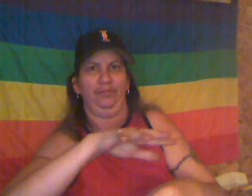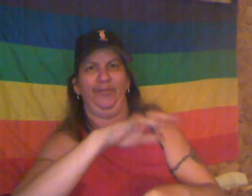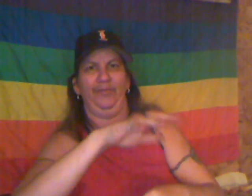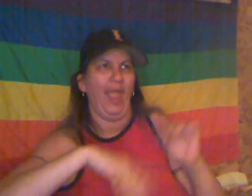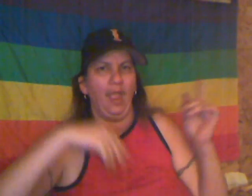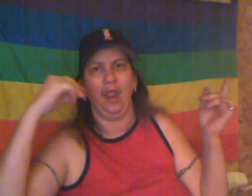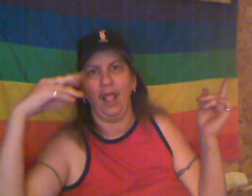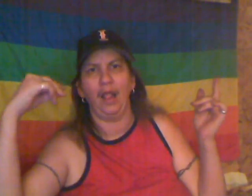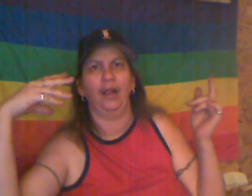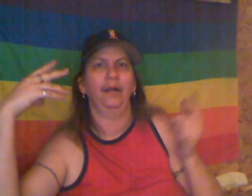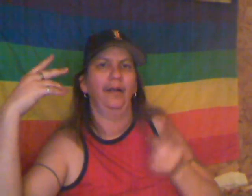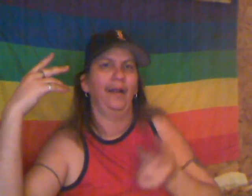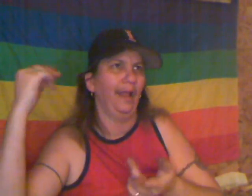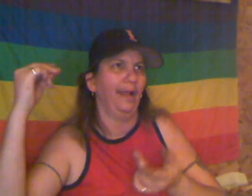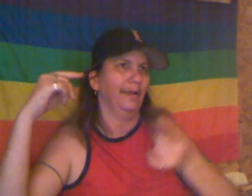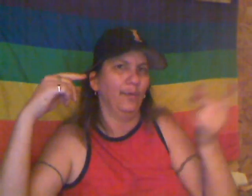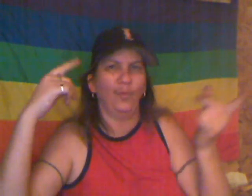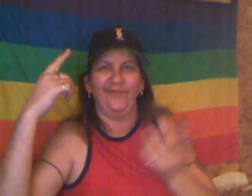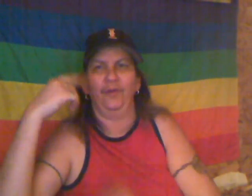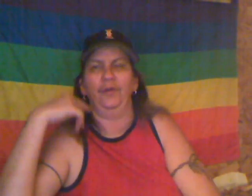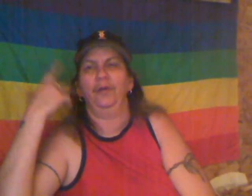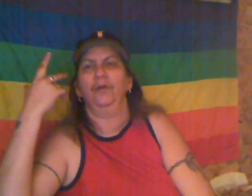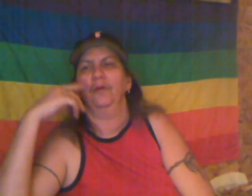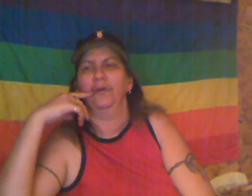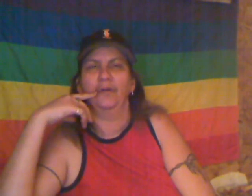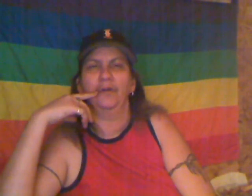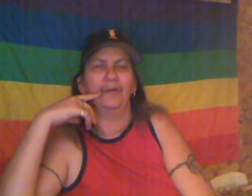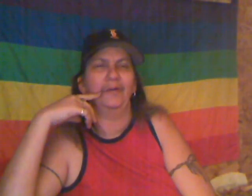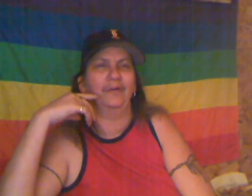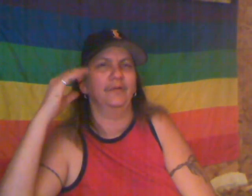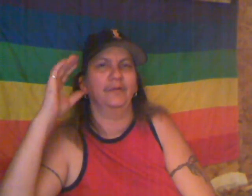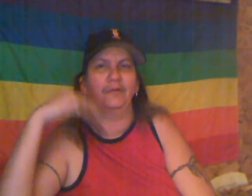now, I'll talk to you soon, alright? You good. Thank you, Doc. Right on.